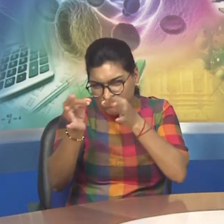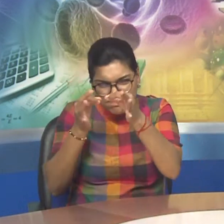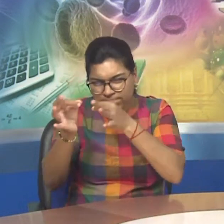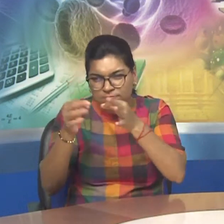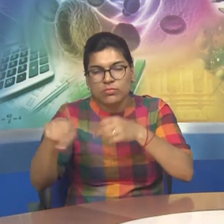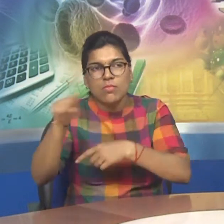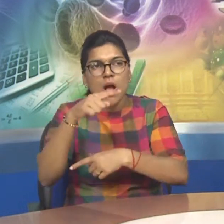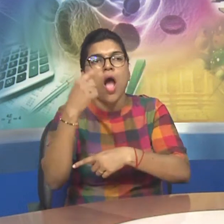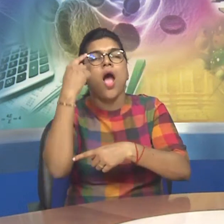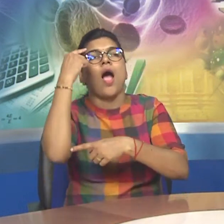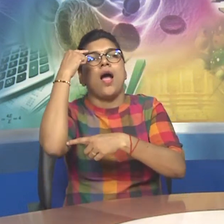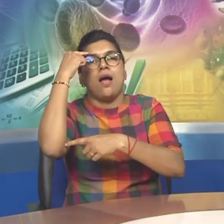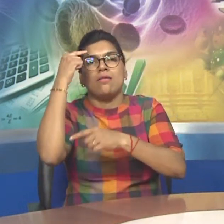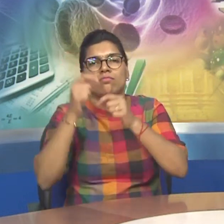describes,